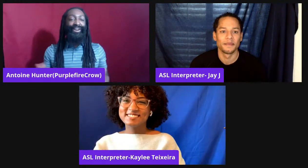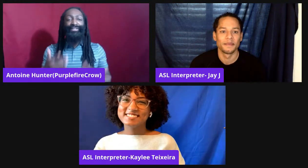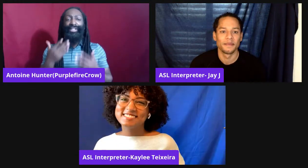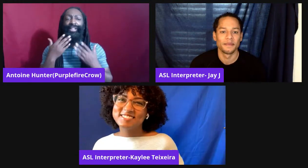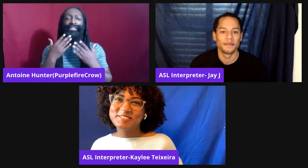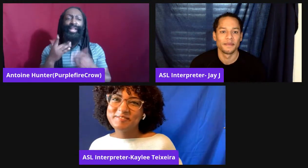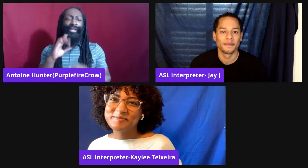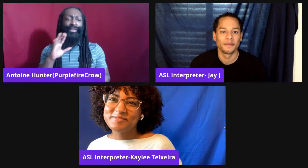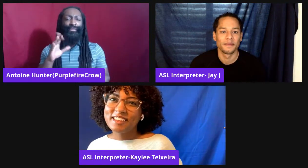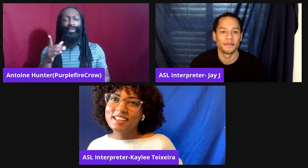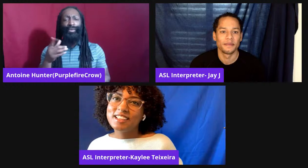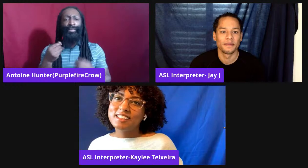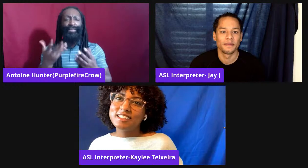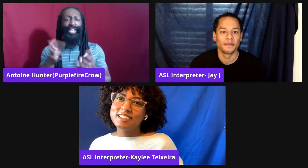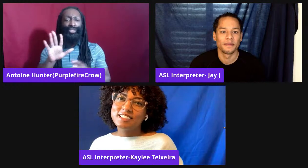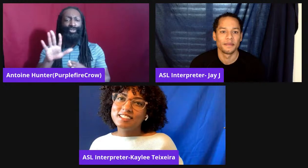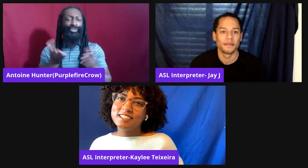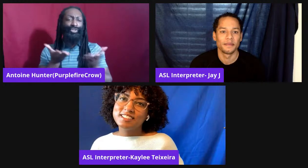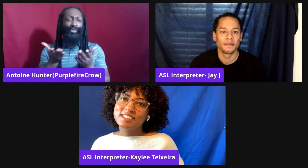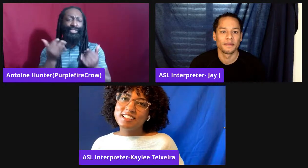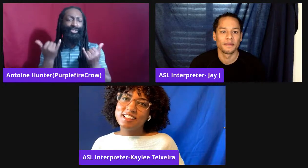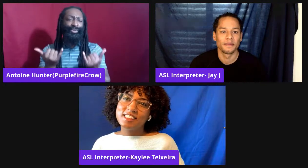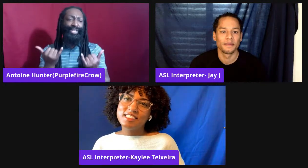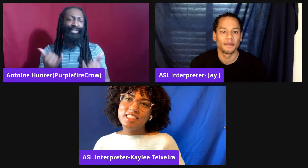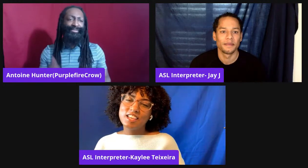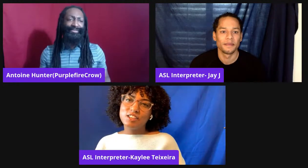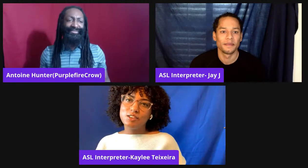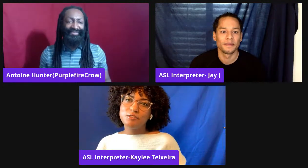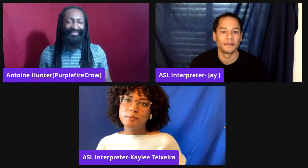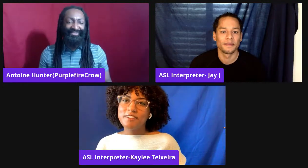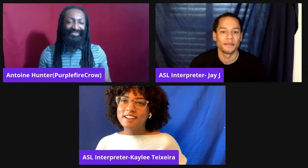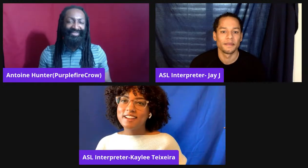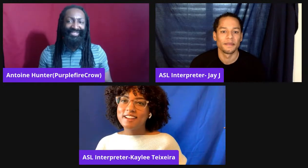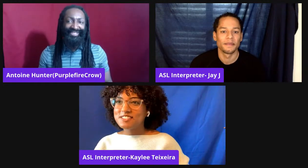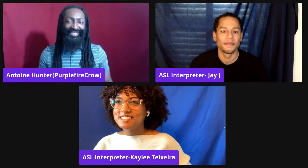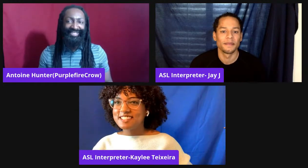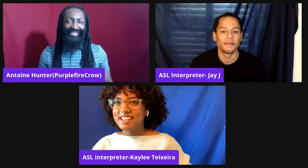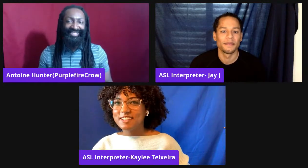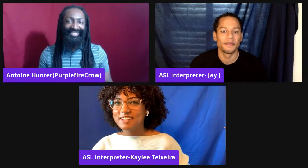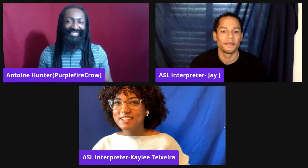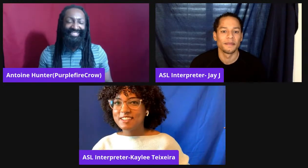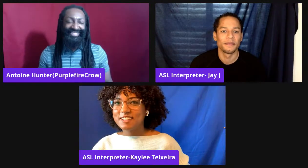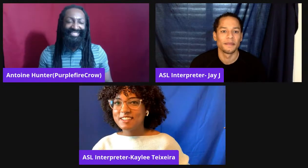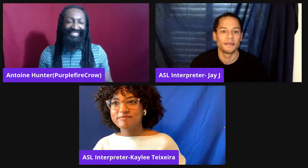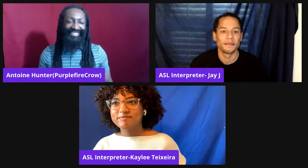Cool. Thank you for providing your service today. Thank you for providing your services today.